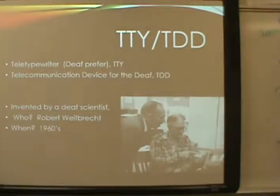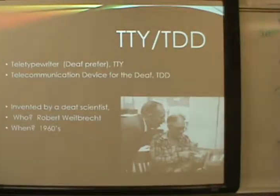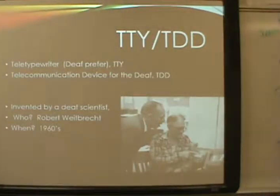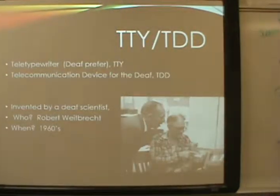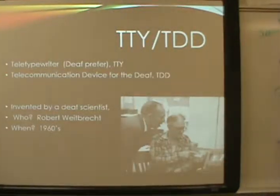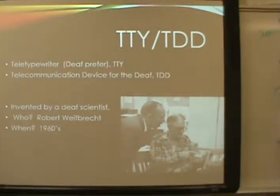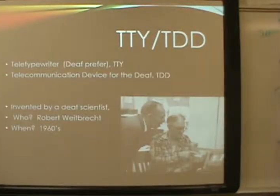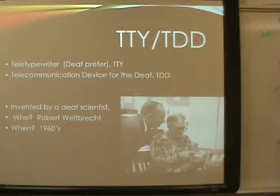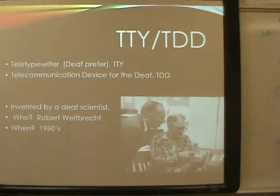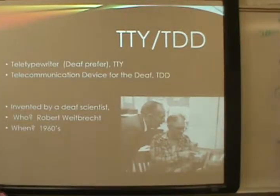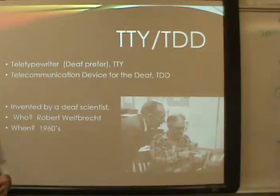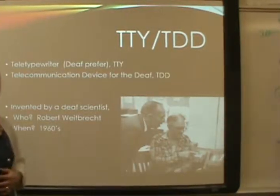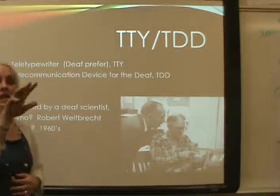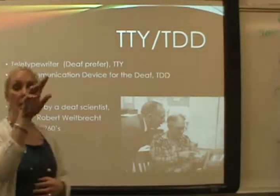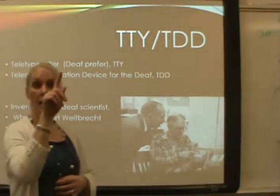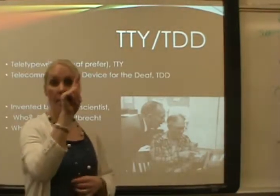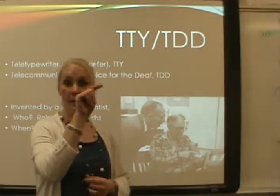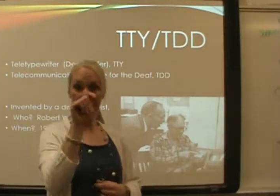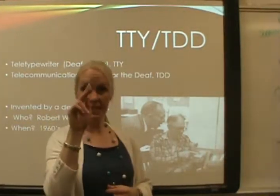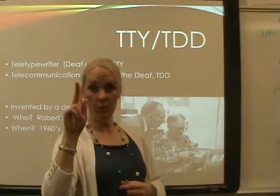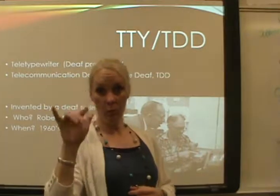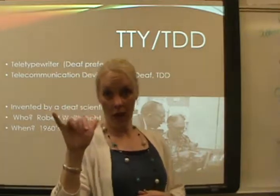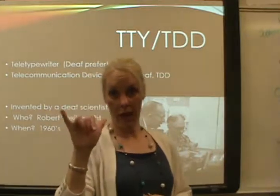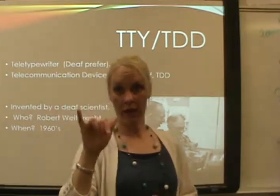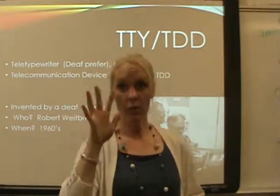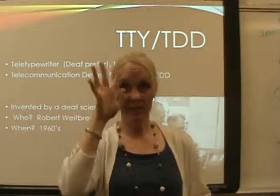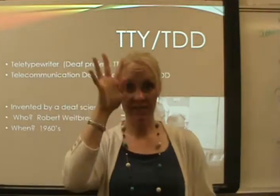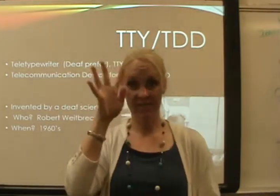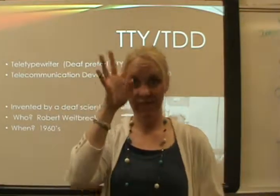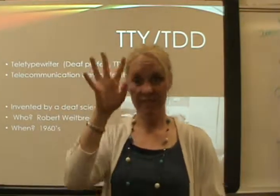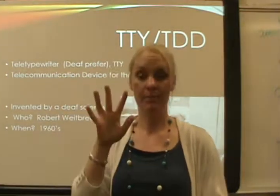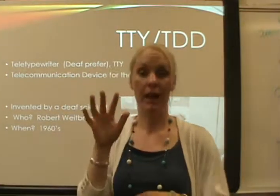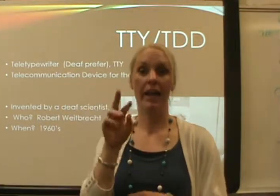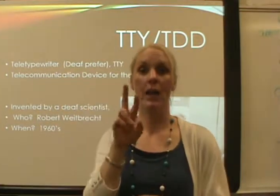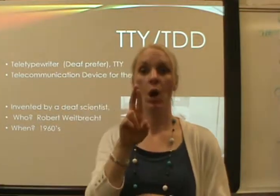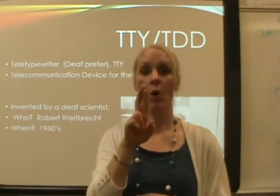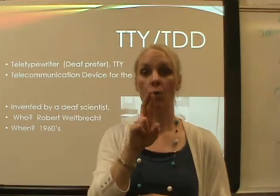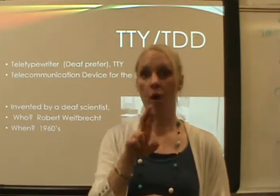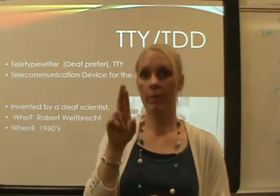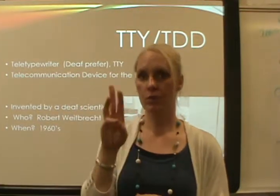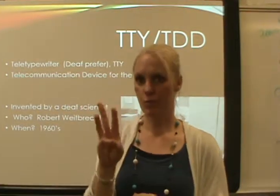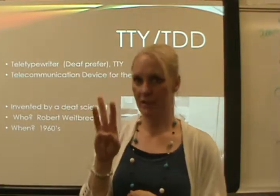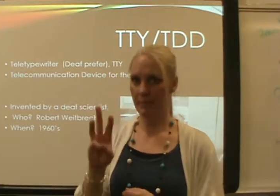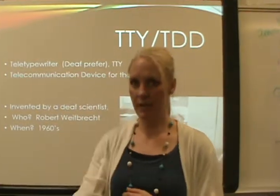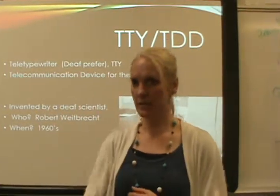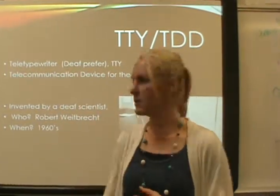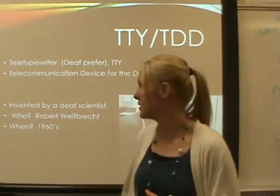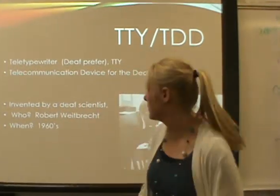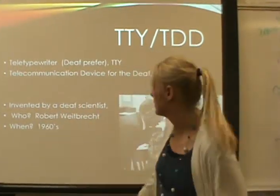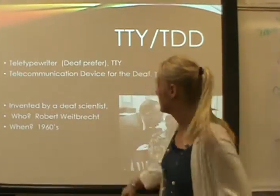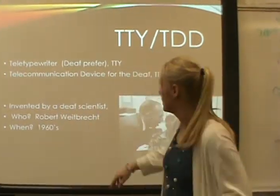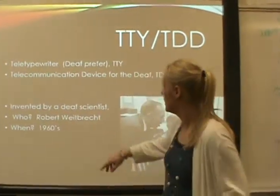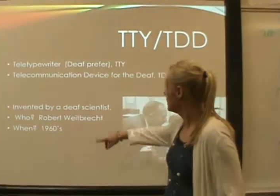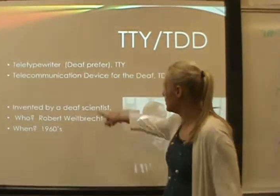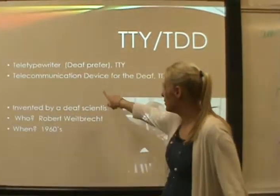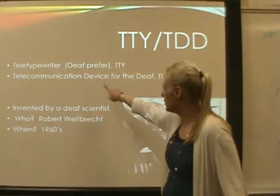All right. The TTY was invented by Robert Wright. Here